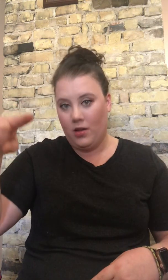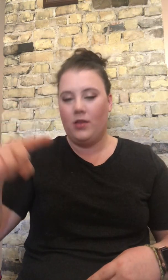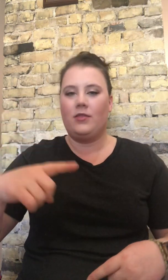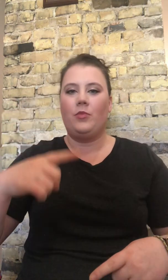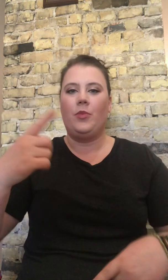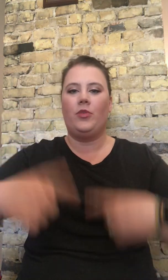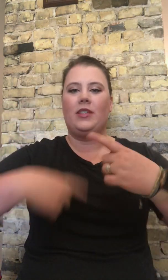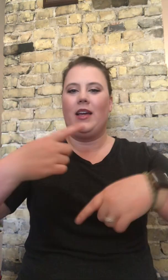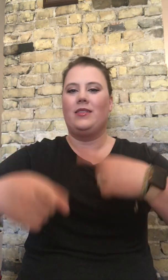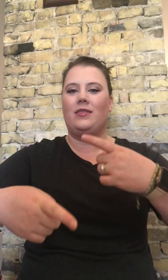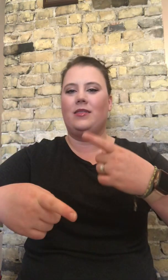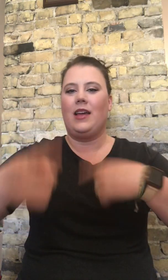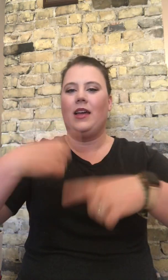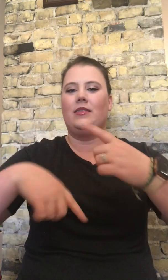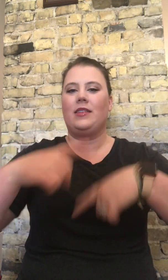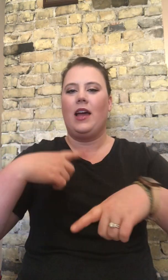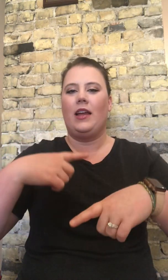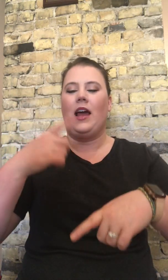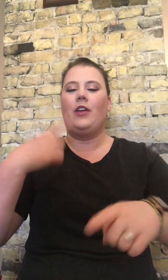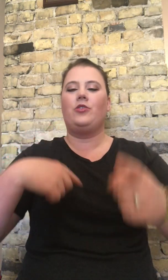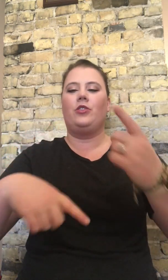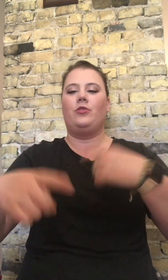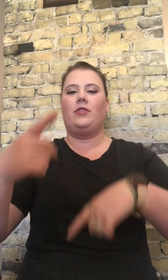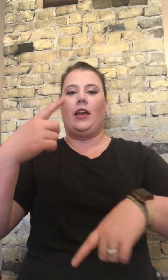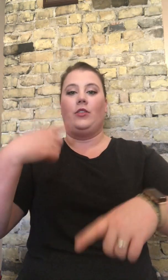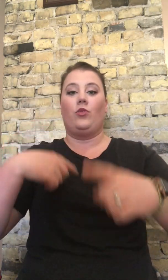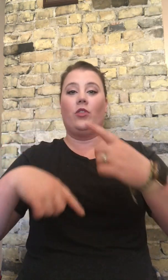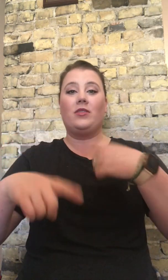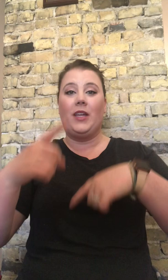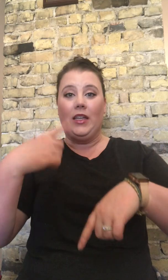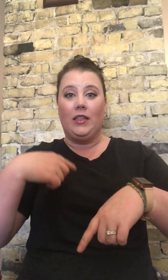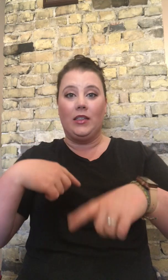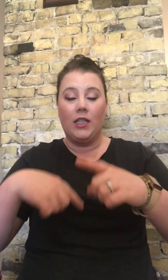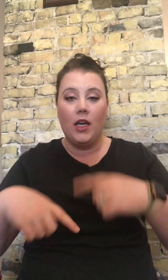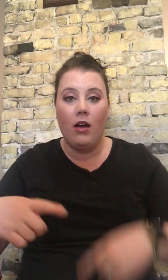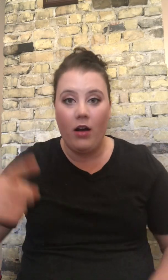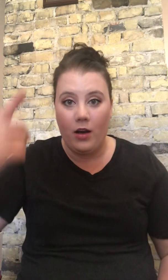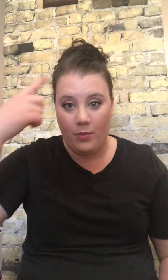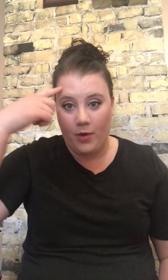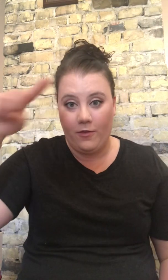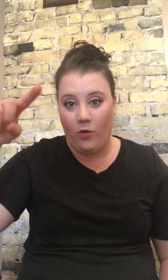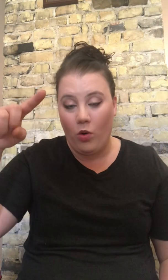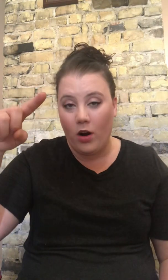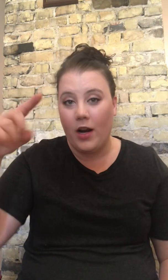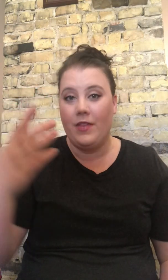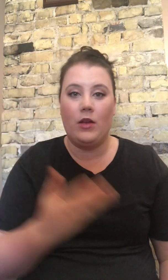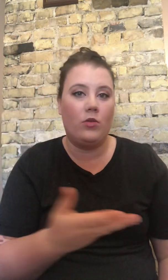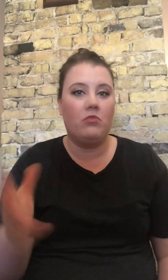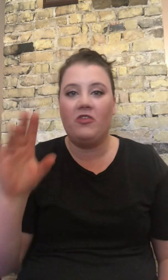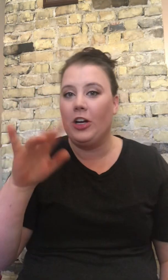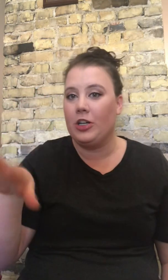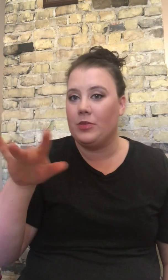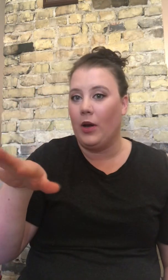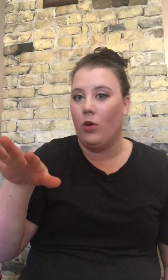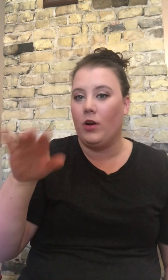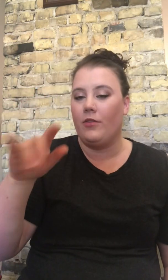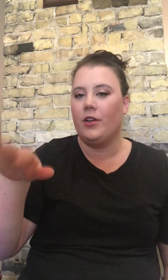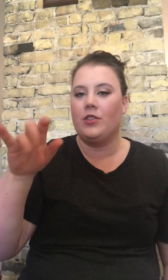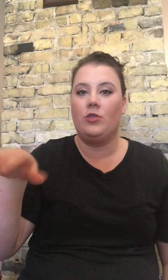Some people sign. I usually do sign towards me. For, and then finger spell whatever it is you need to